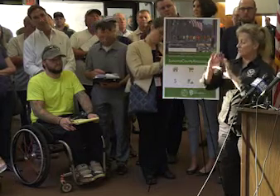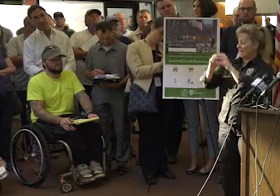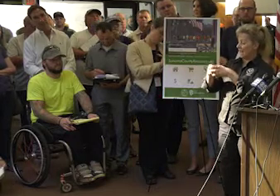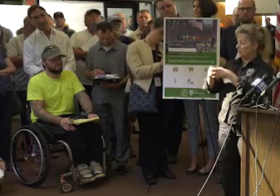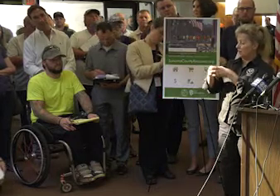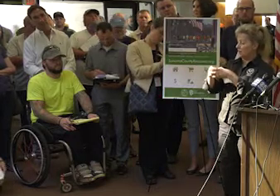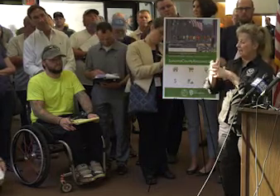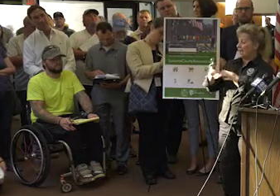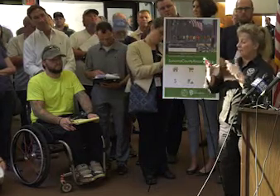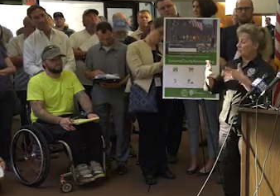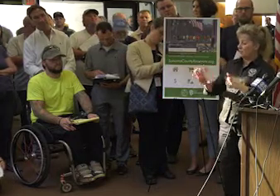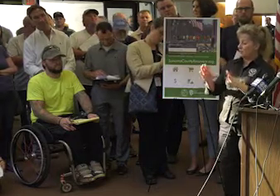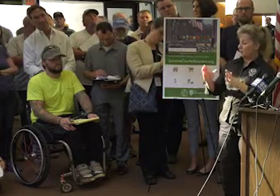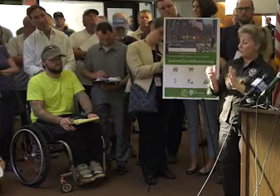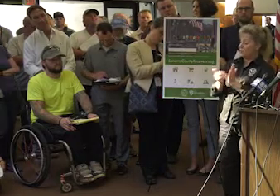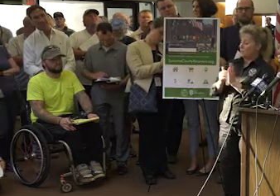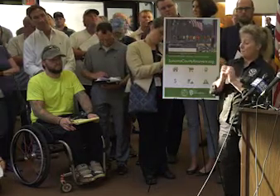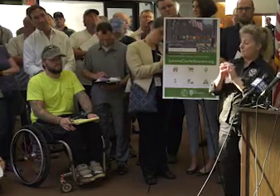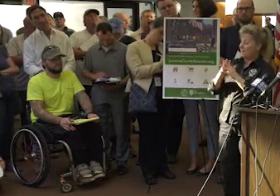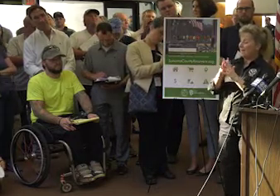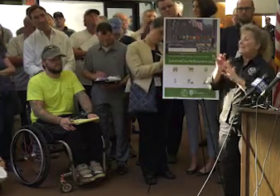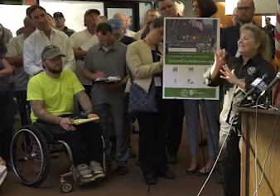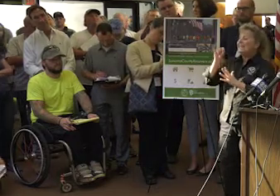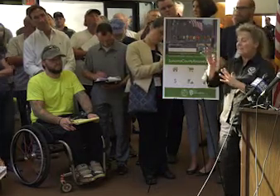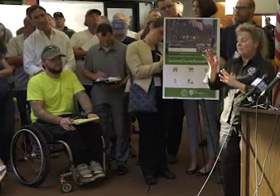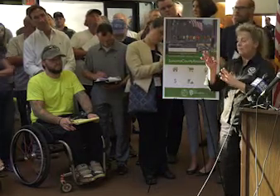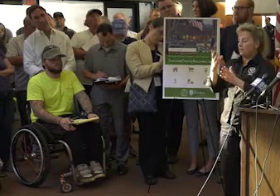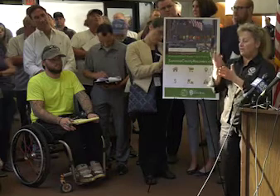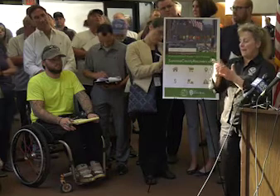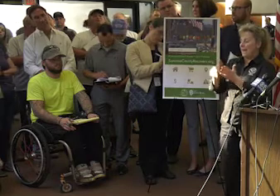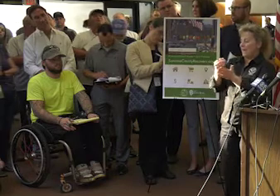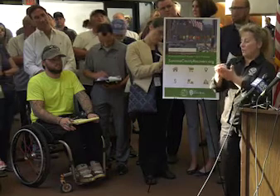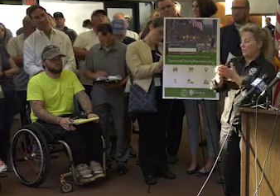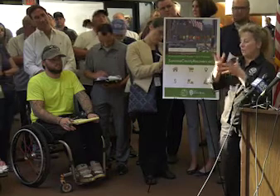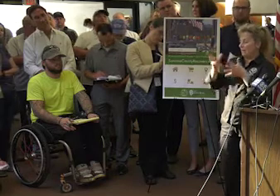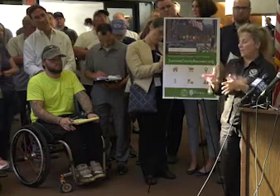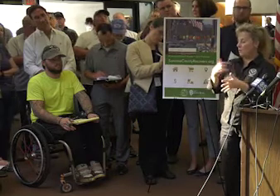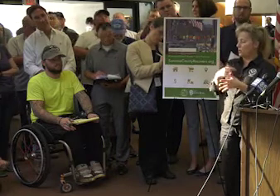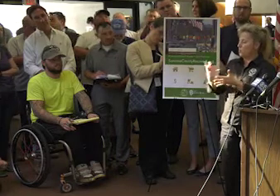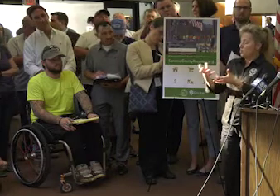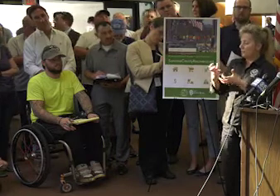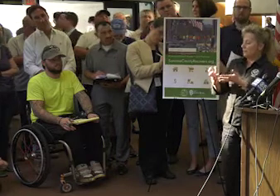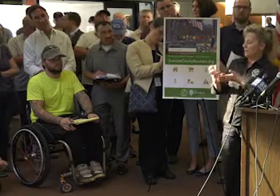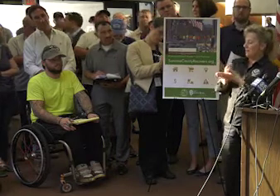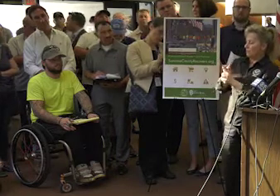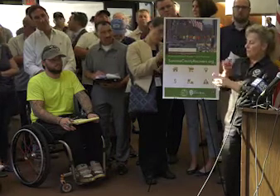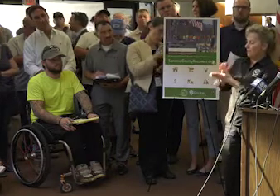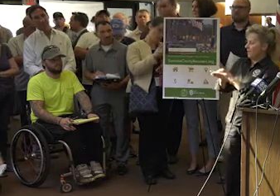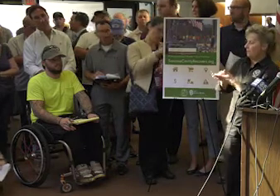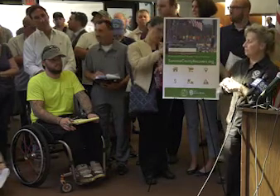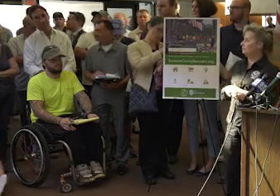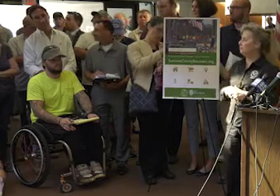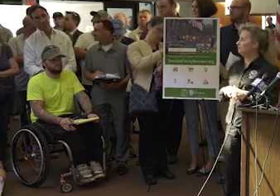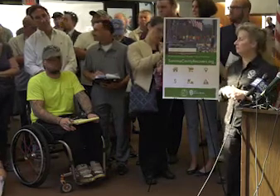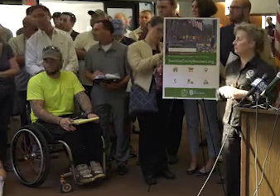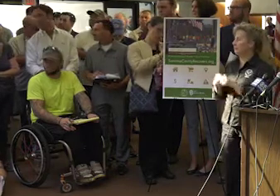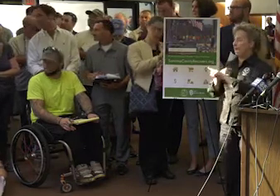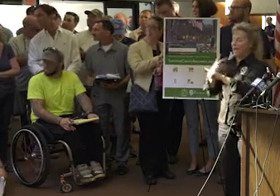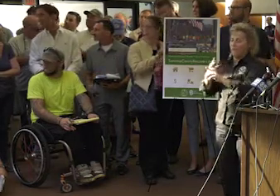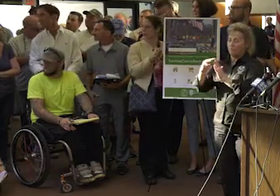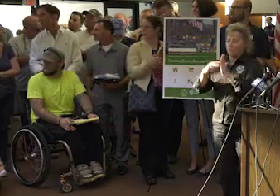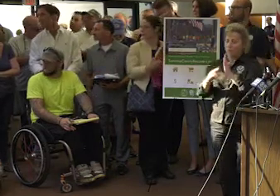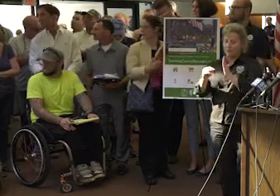category after you have rebuilt, if there are any proceeds left, we will be looking to collect from there. I have read